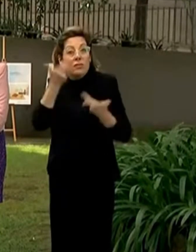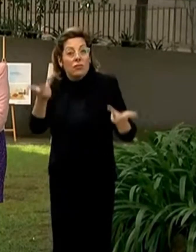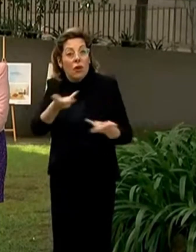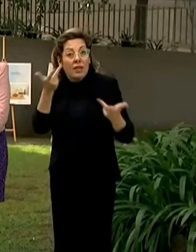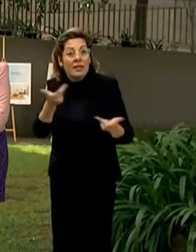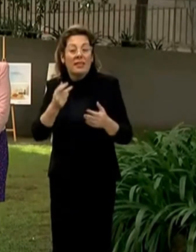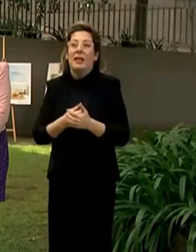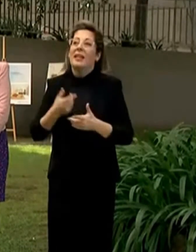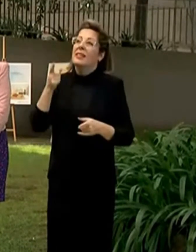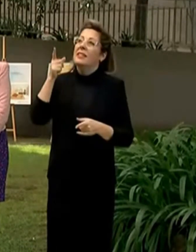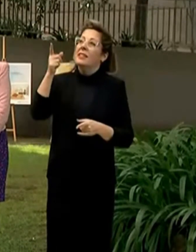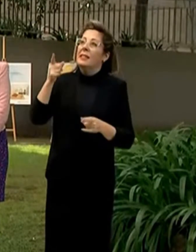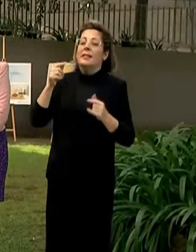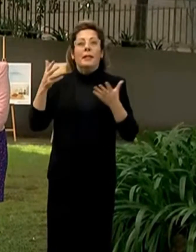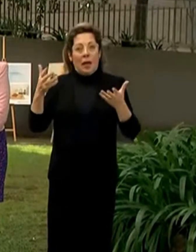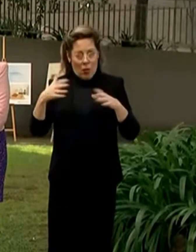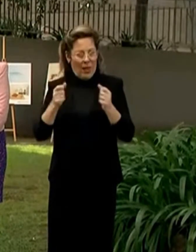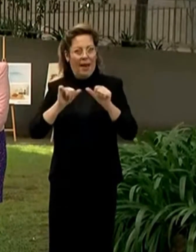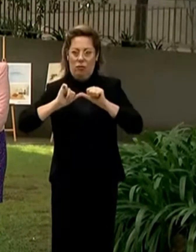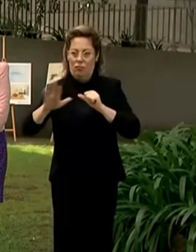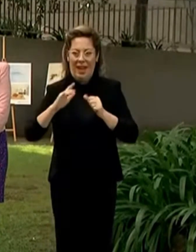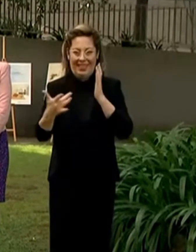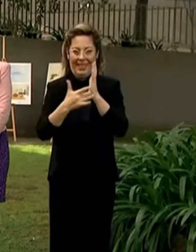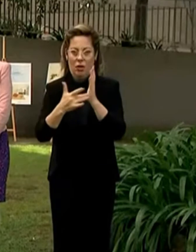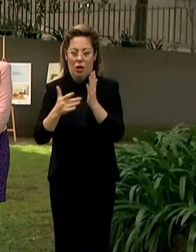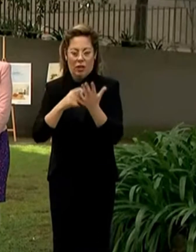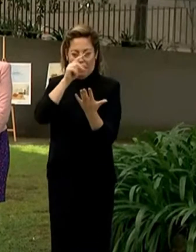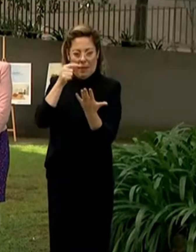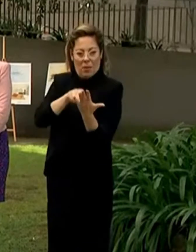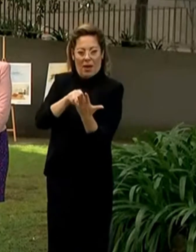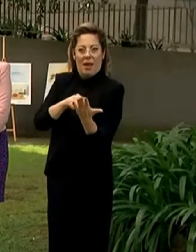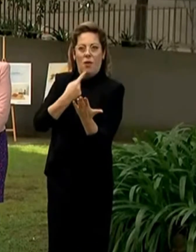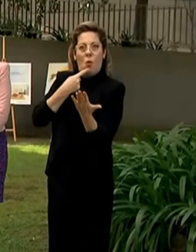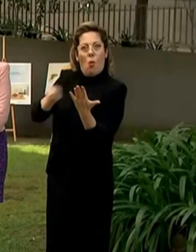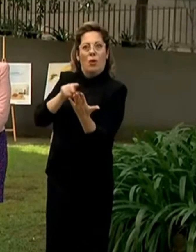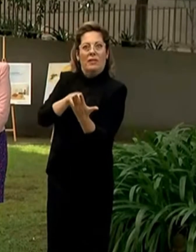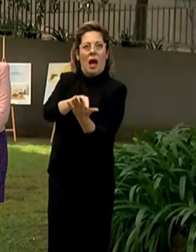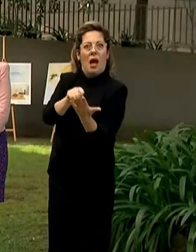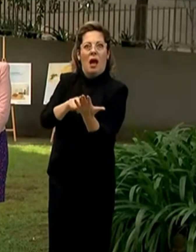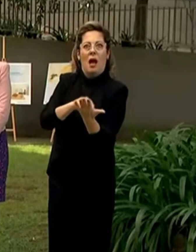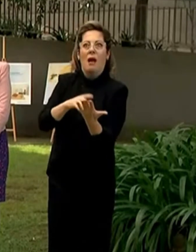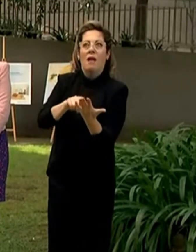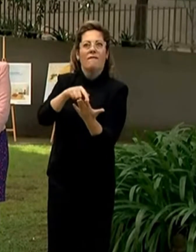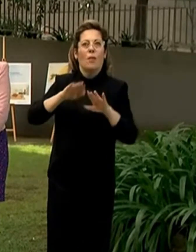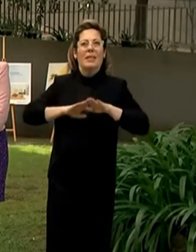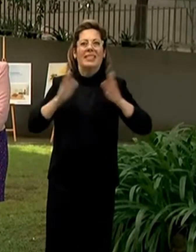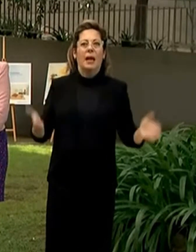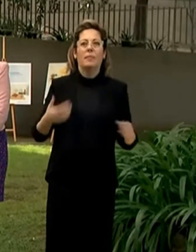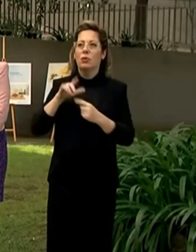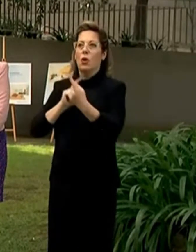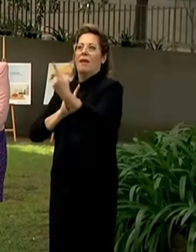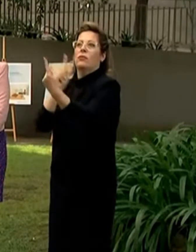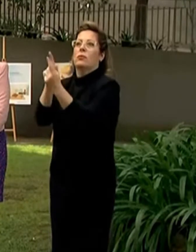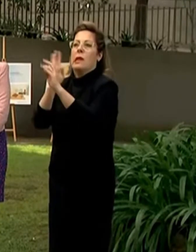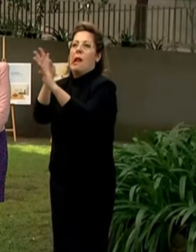often notwithstanding some of the technology that's been introduced, which means that people can order remotely from their tables, there is still a lot